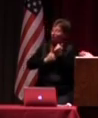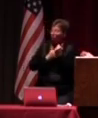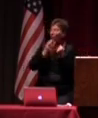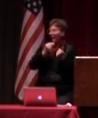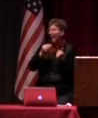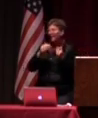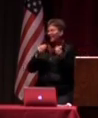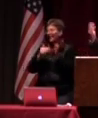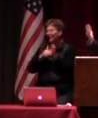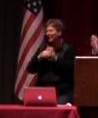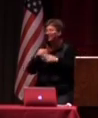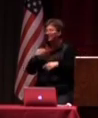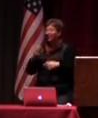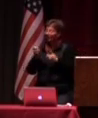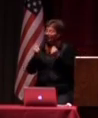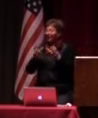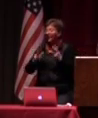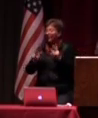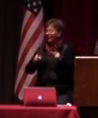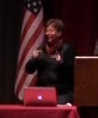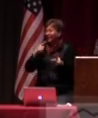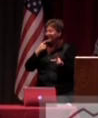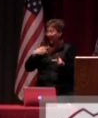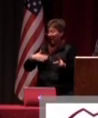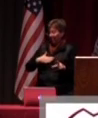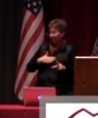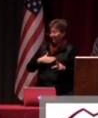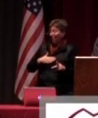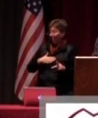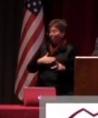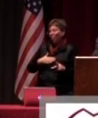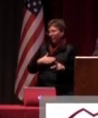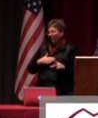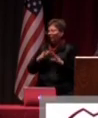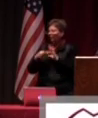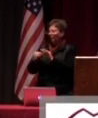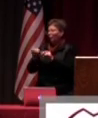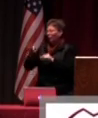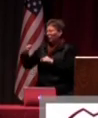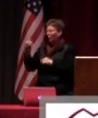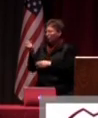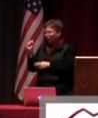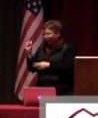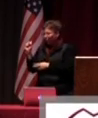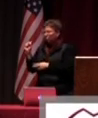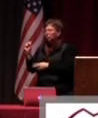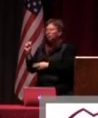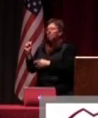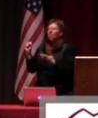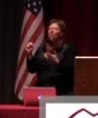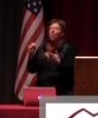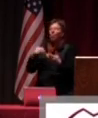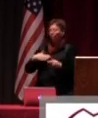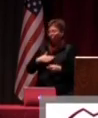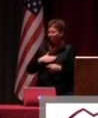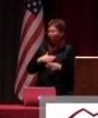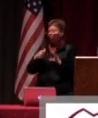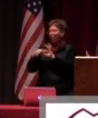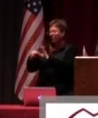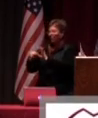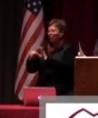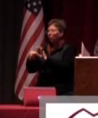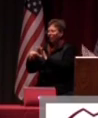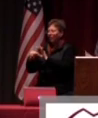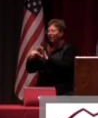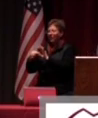French Revolution. Was he its heir? Was he its gravedigger? They situate him in the context of European empires. Was he an imperialist? Was